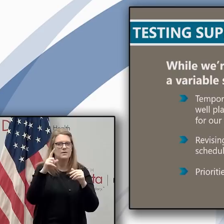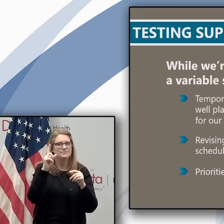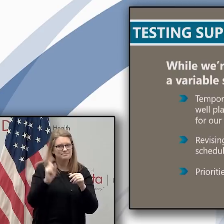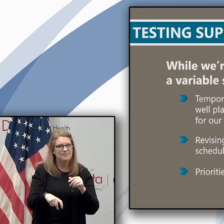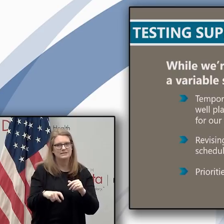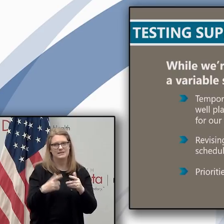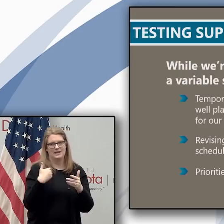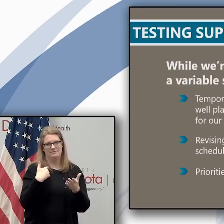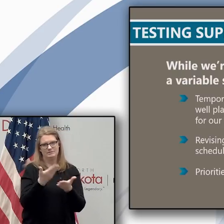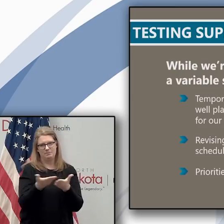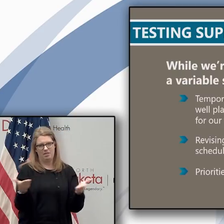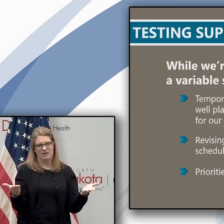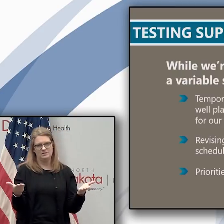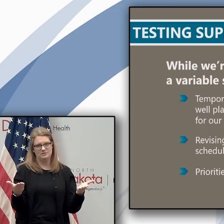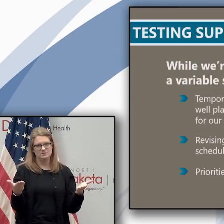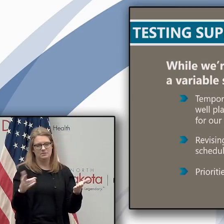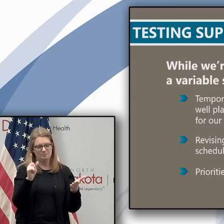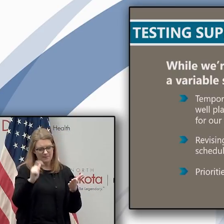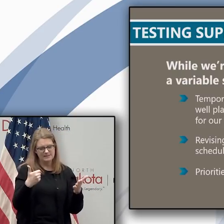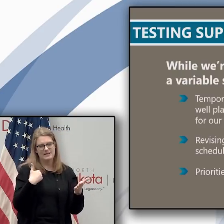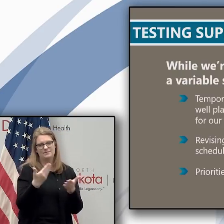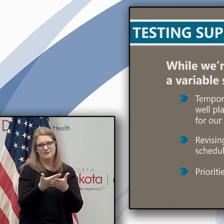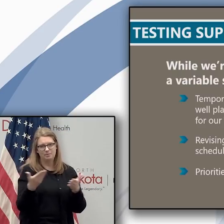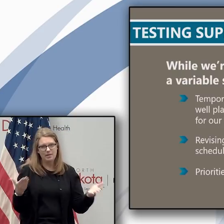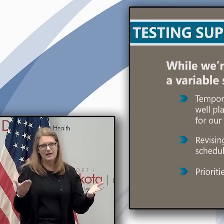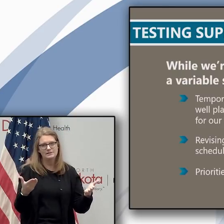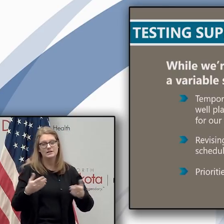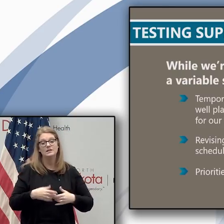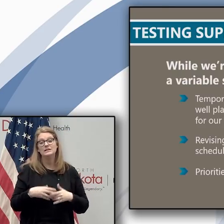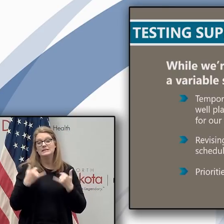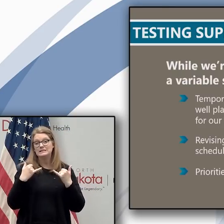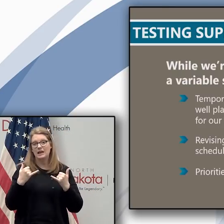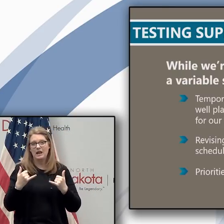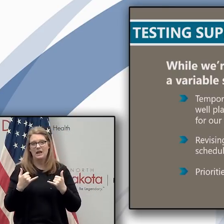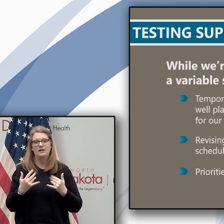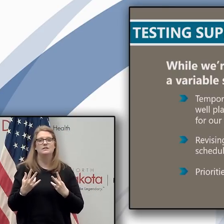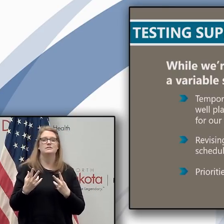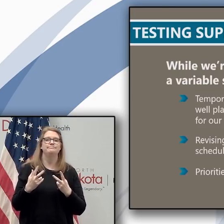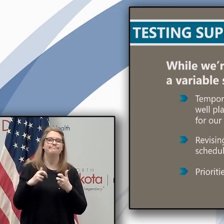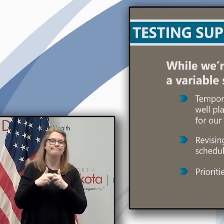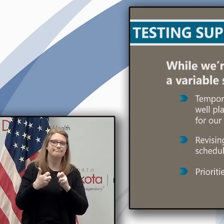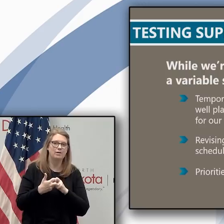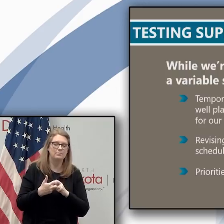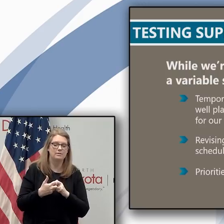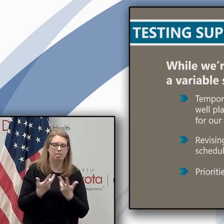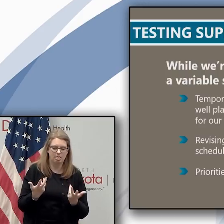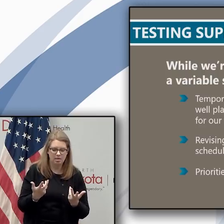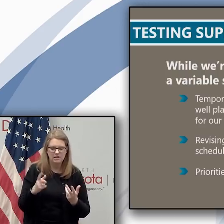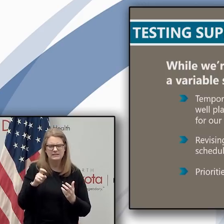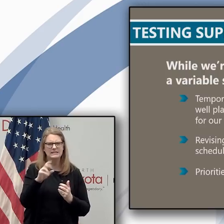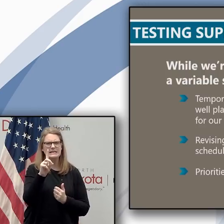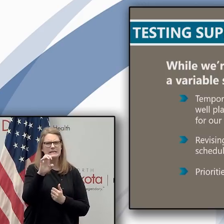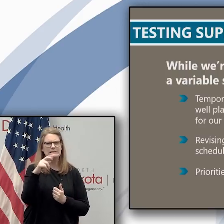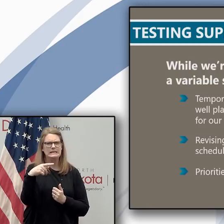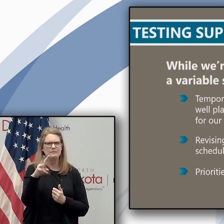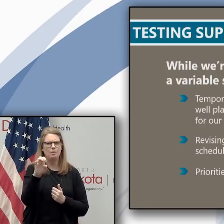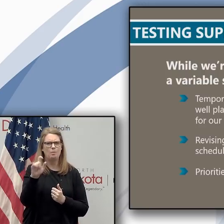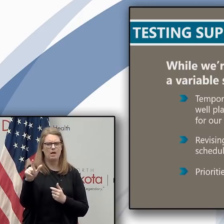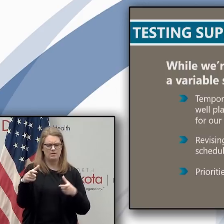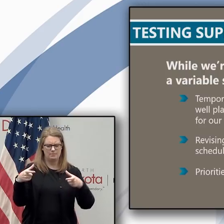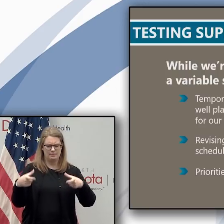that all need to come together through a supply chain. And today we did run into a shortage of deep well plates on our